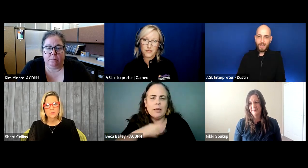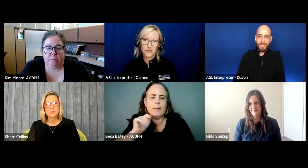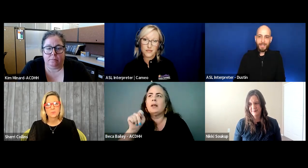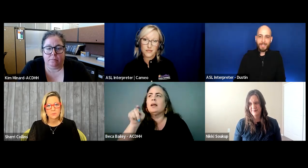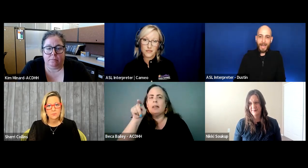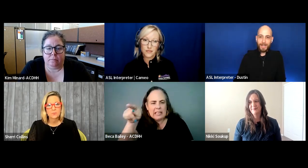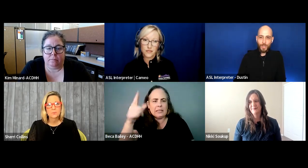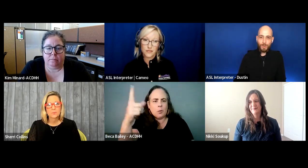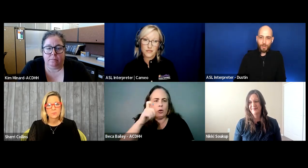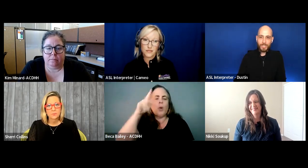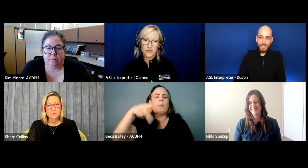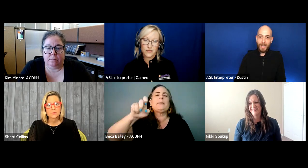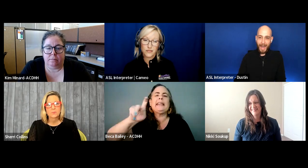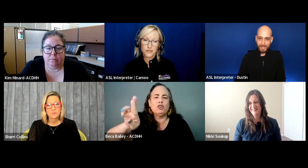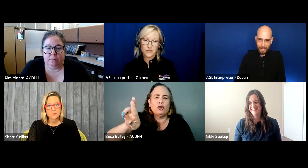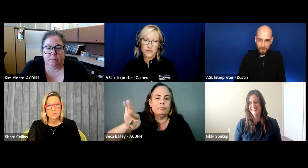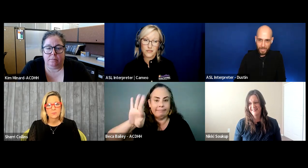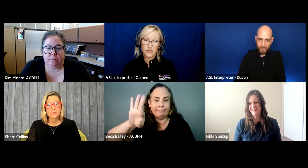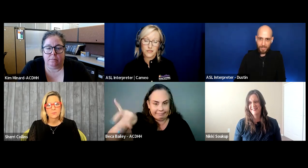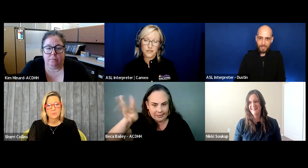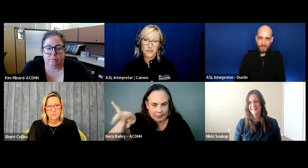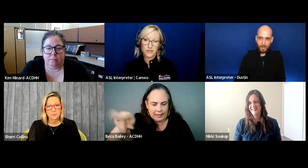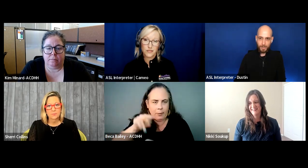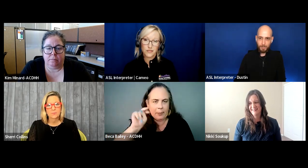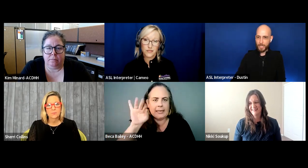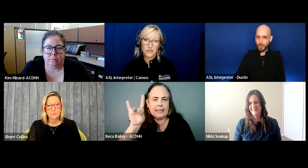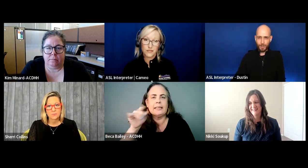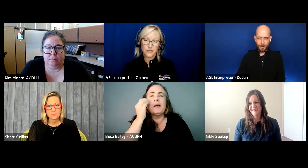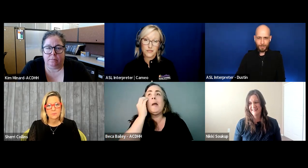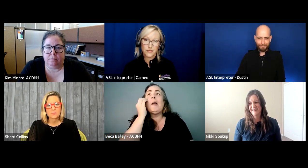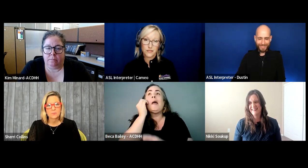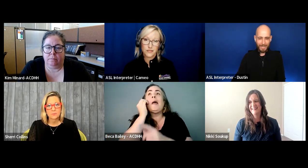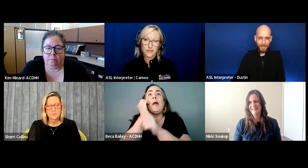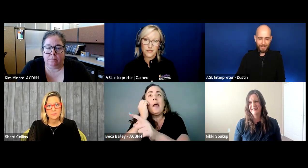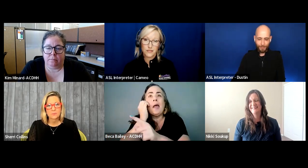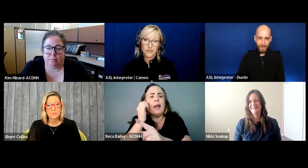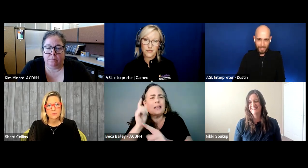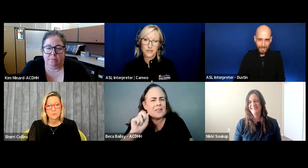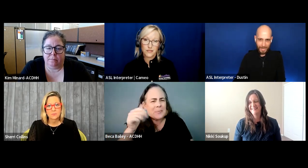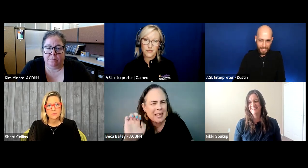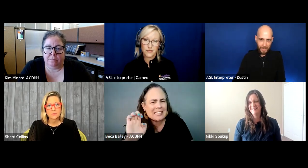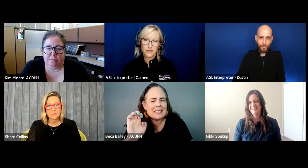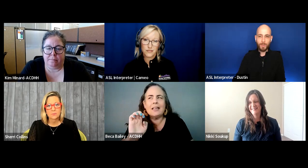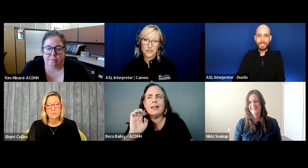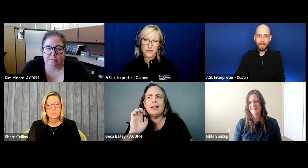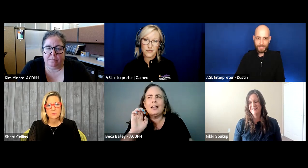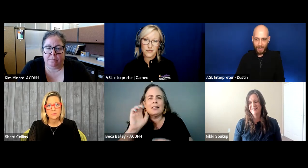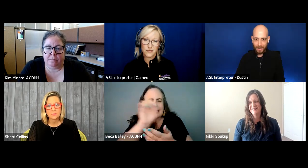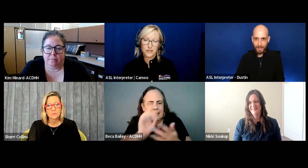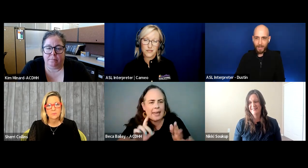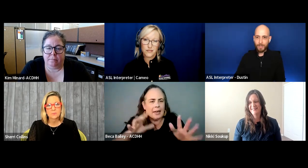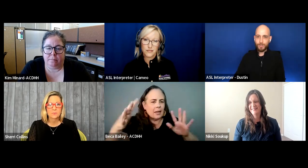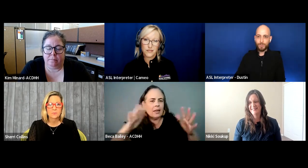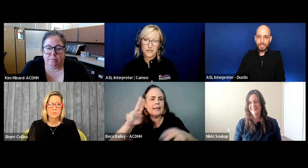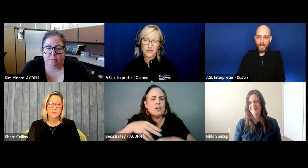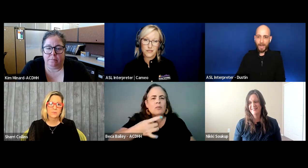concepts. Gallaudet University has deaf spaces, and there was Peter something from NTID who helped